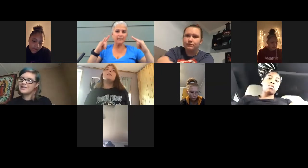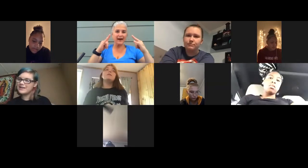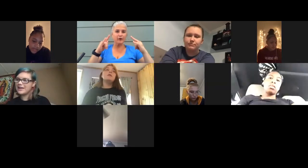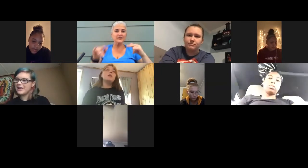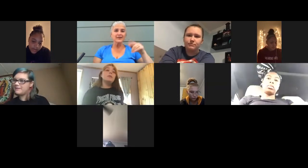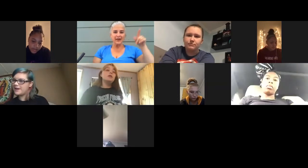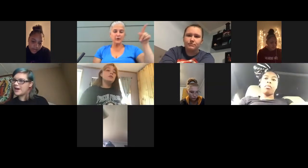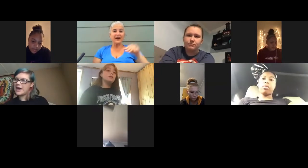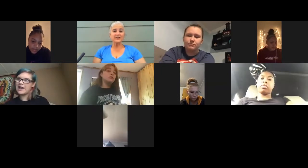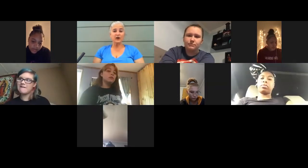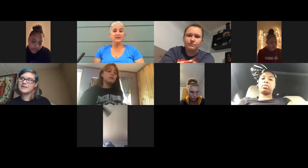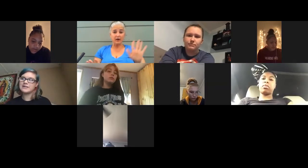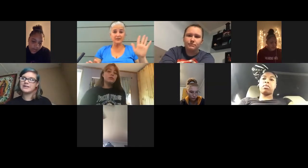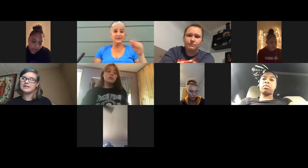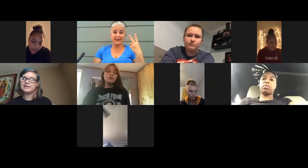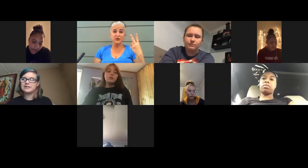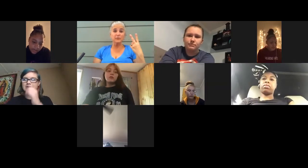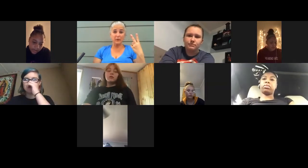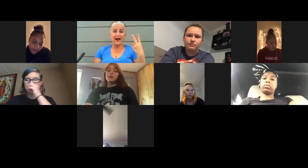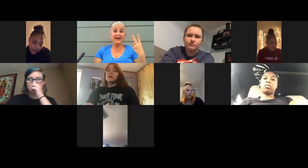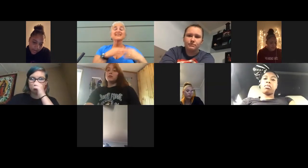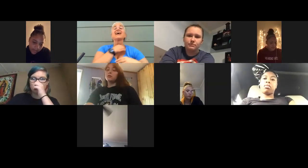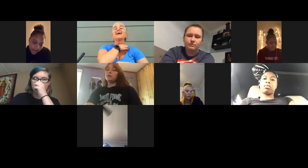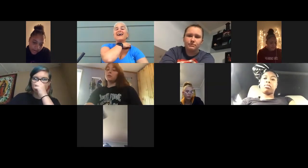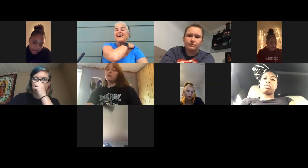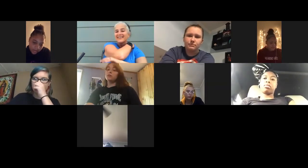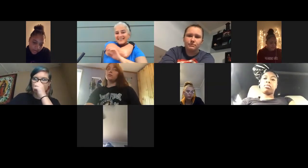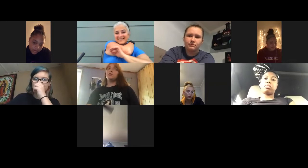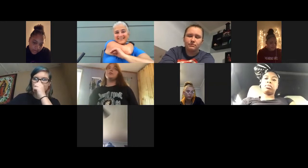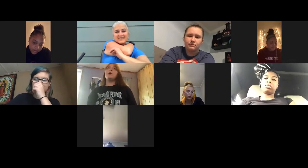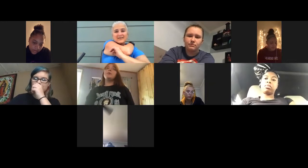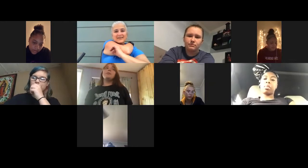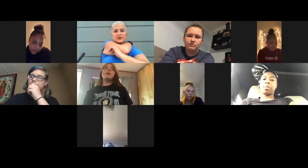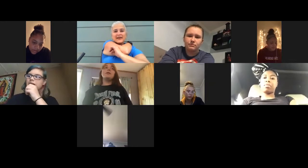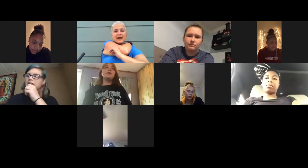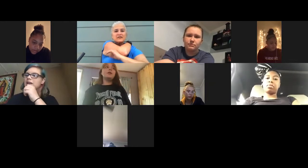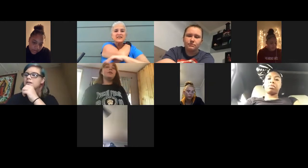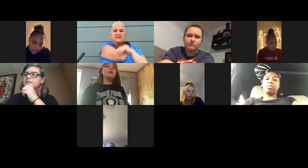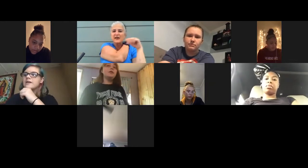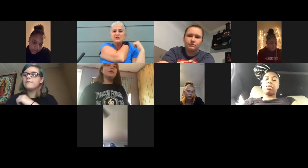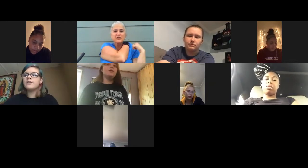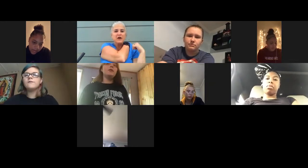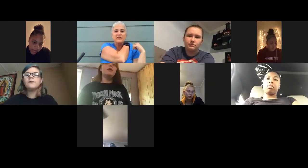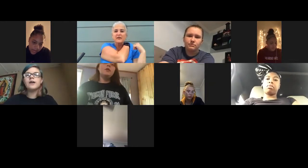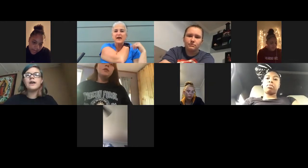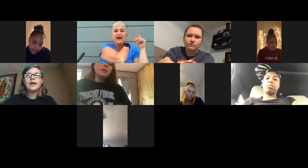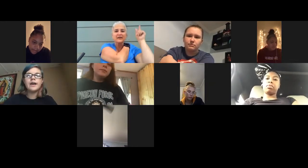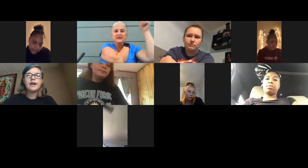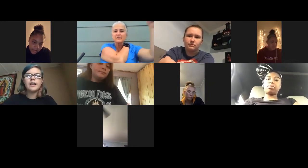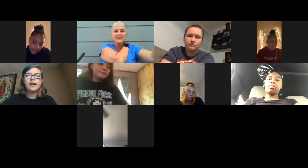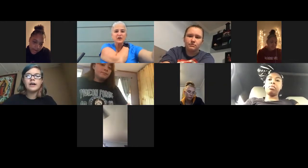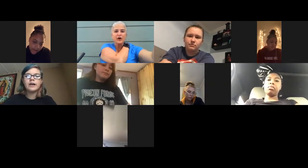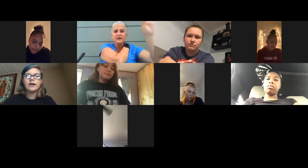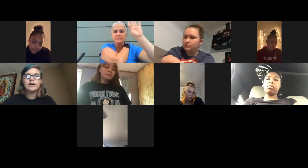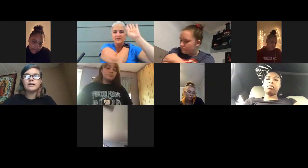tried to camp out in their backyard? And honestly, like 2 people had. You're like, I'm just going to get an Airstream off of eBay. I'm going